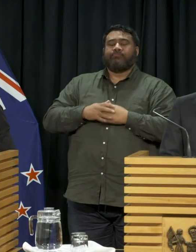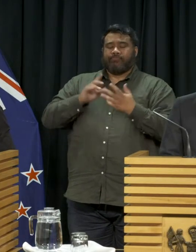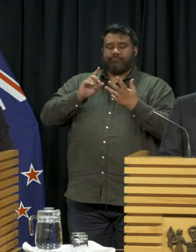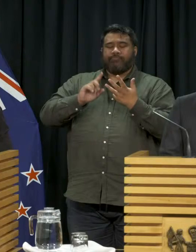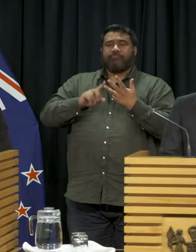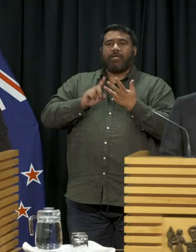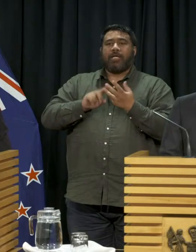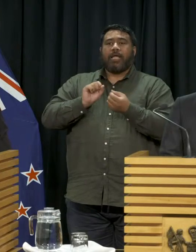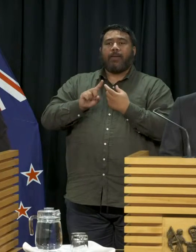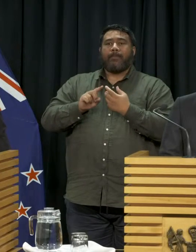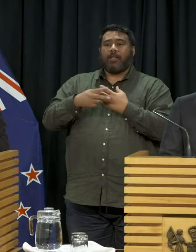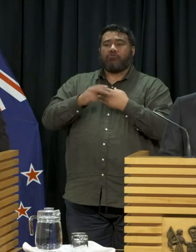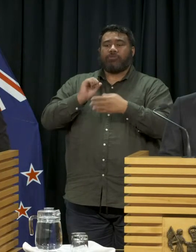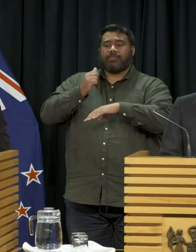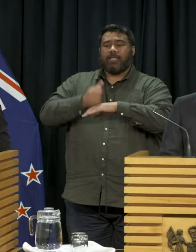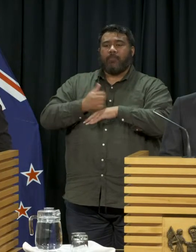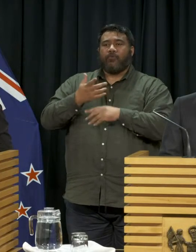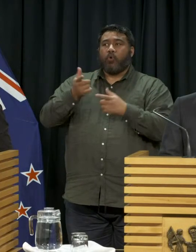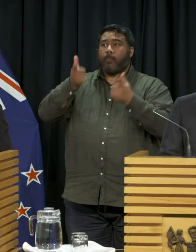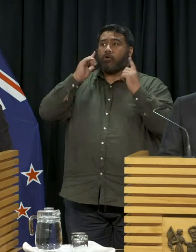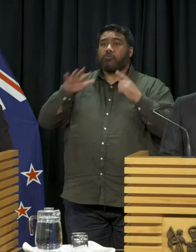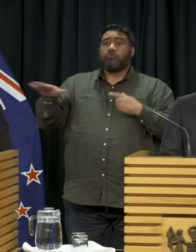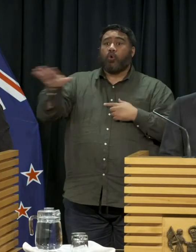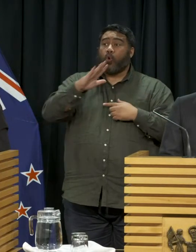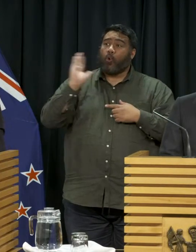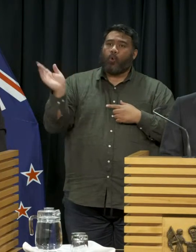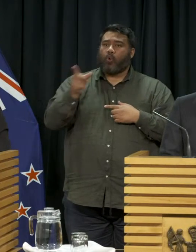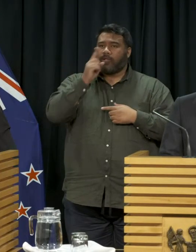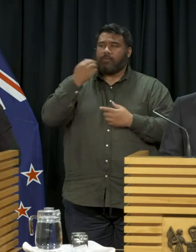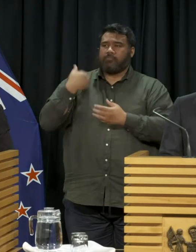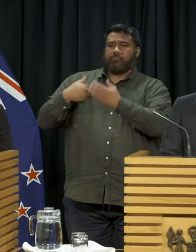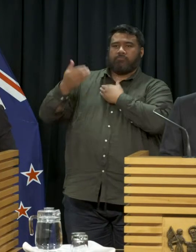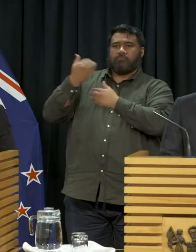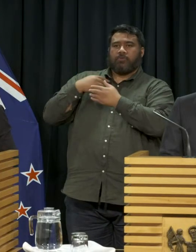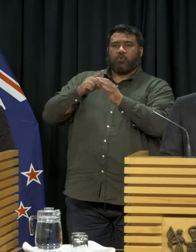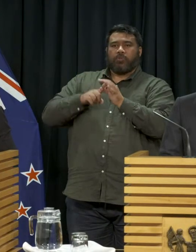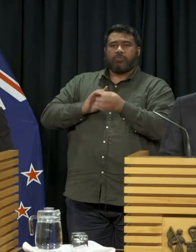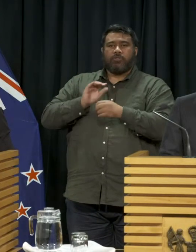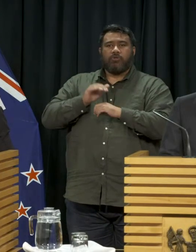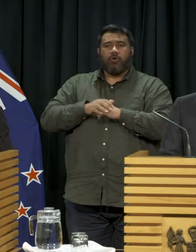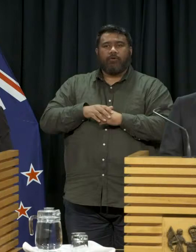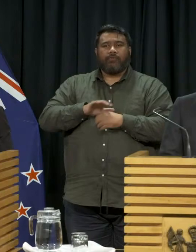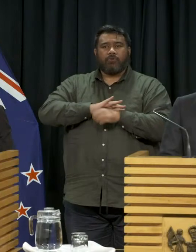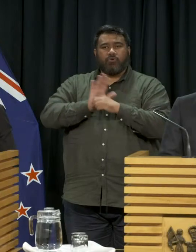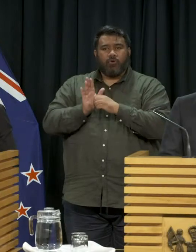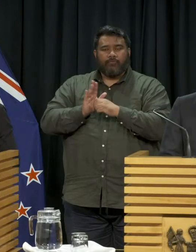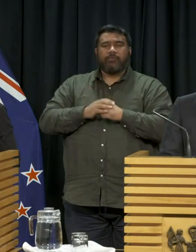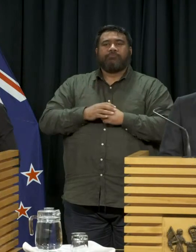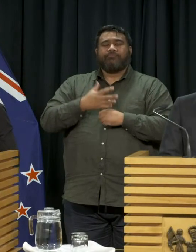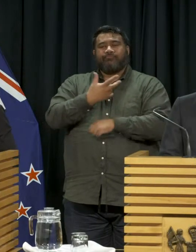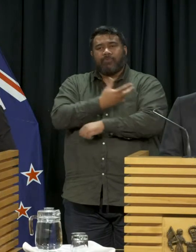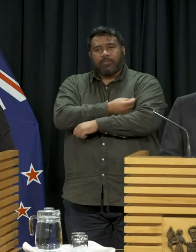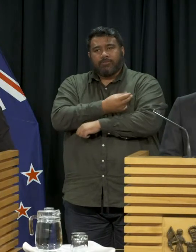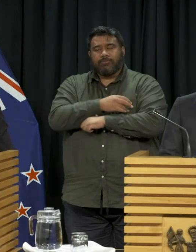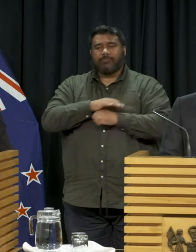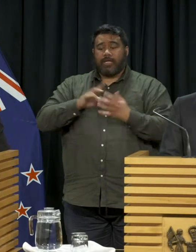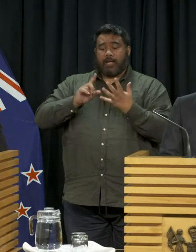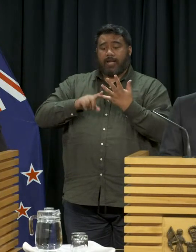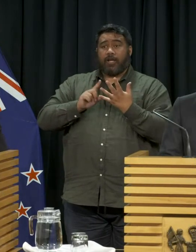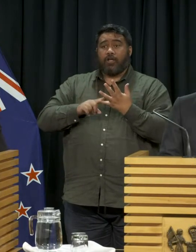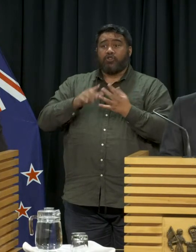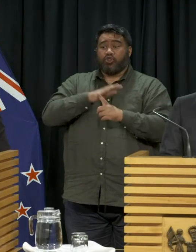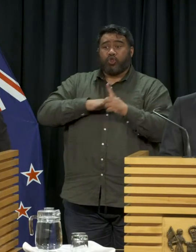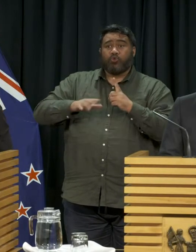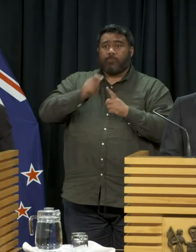employers to contact us with vaccine-related questions. And we rolled out a social media campaign to encourage uptake.